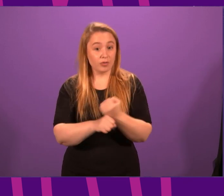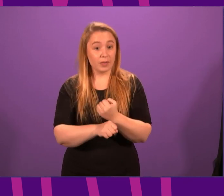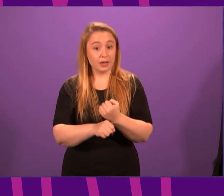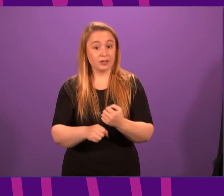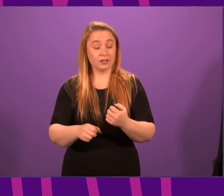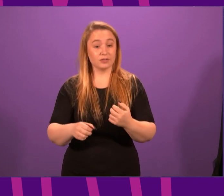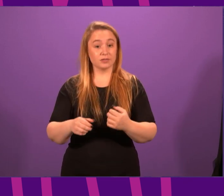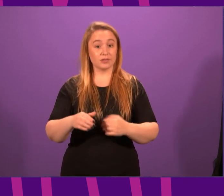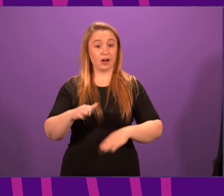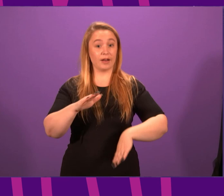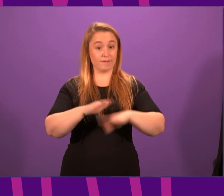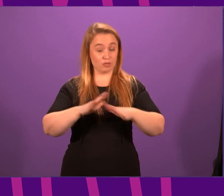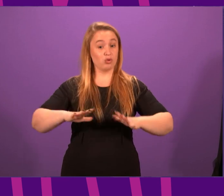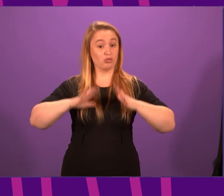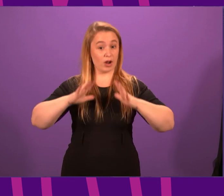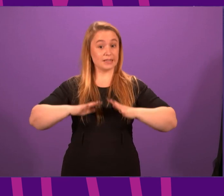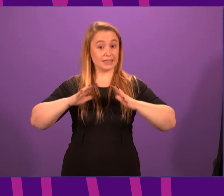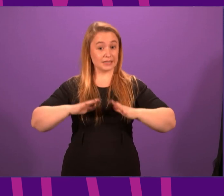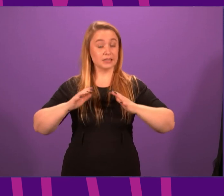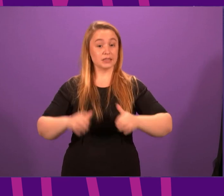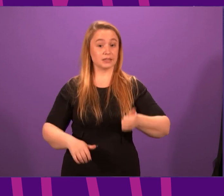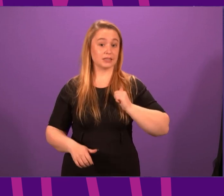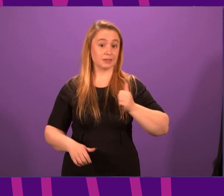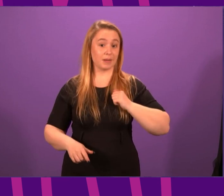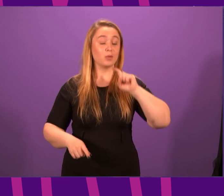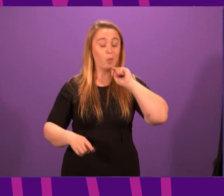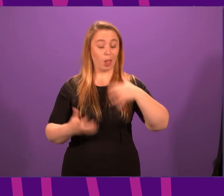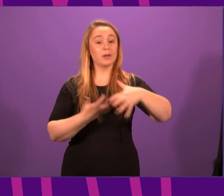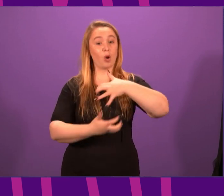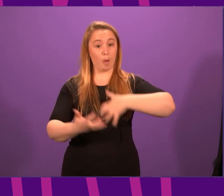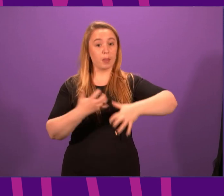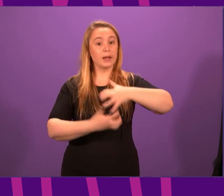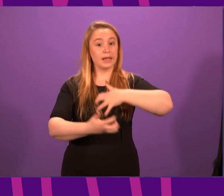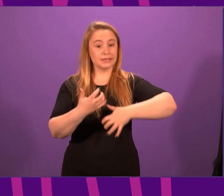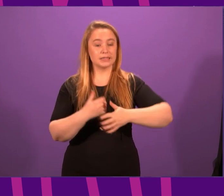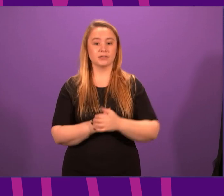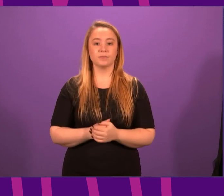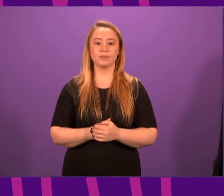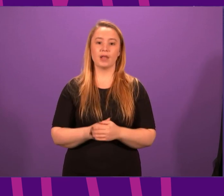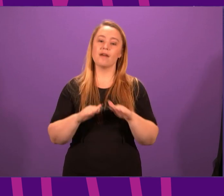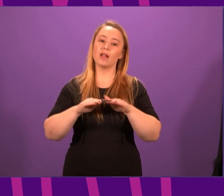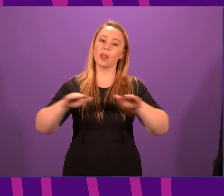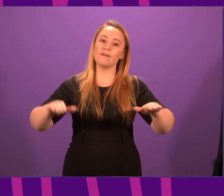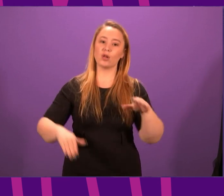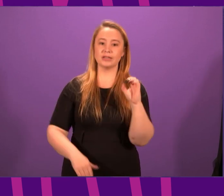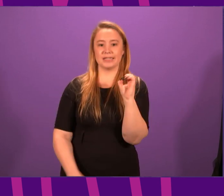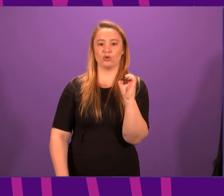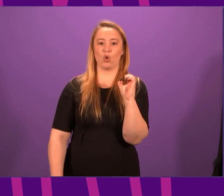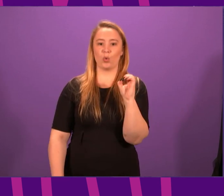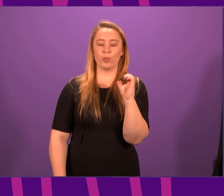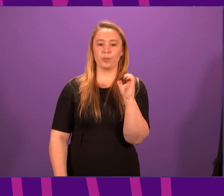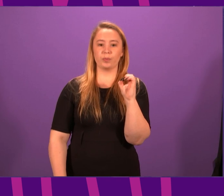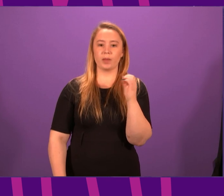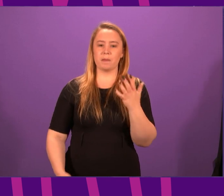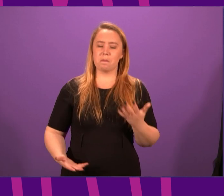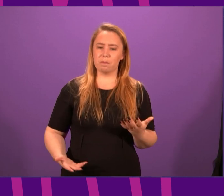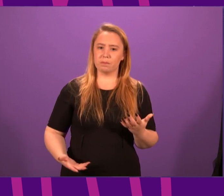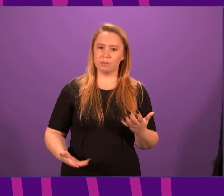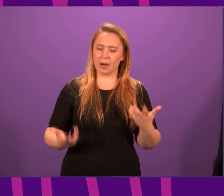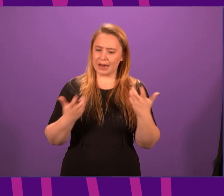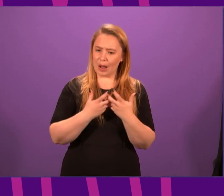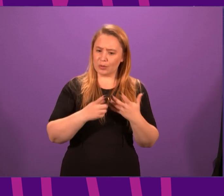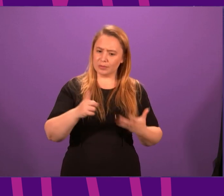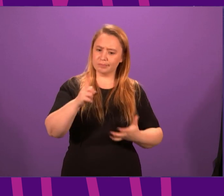this issue because it's going to be getting an awful lot more complicated. There is level 0, but there is no apparent route